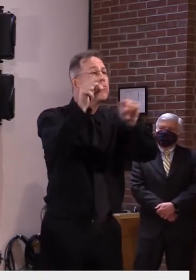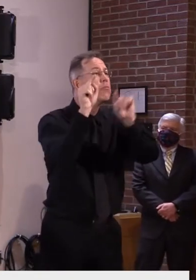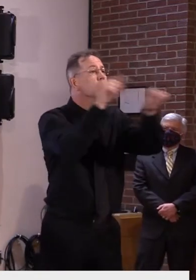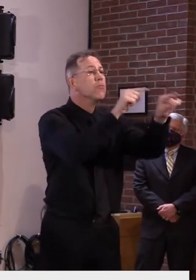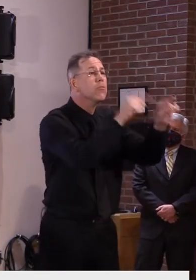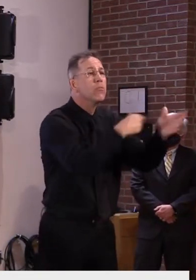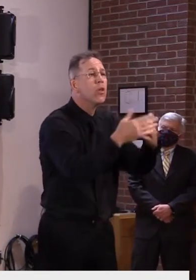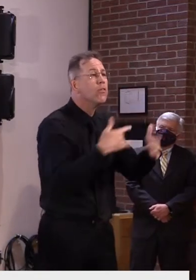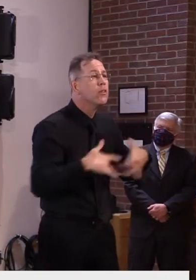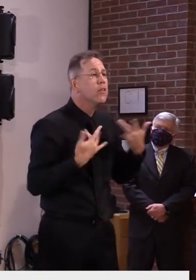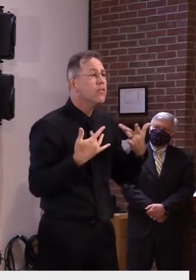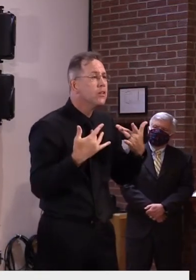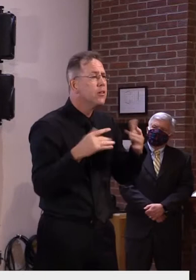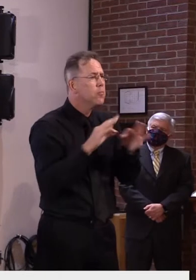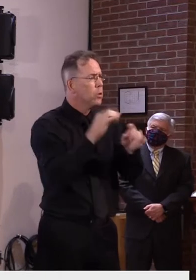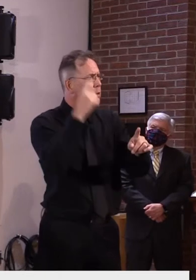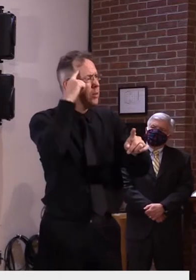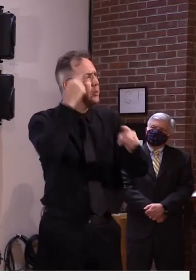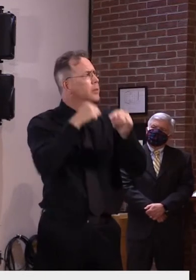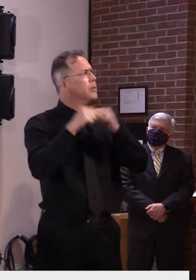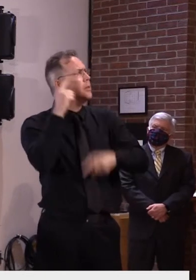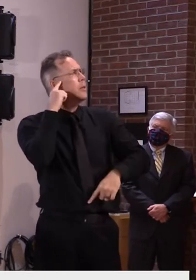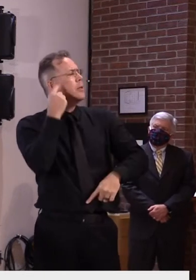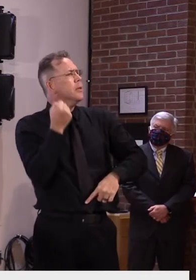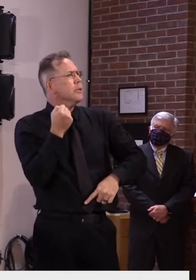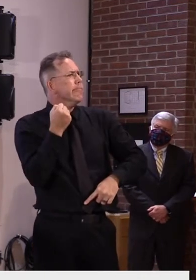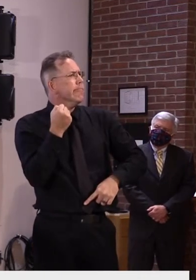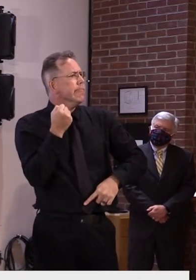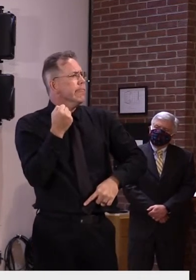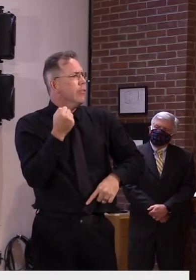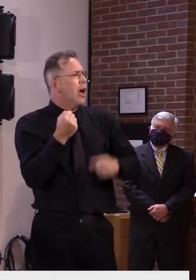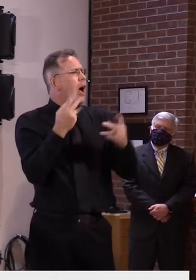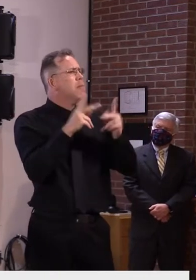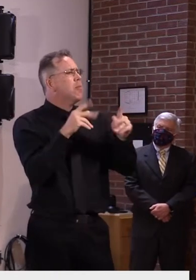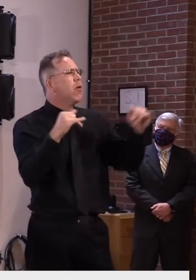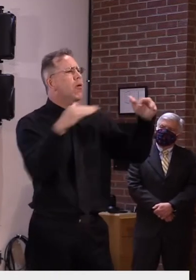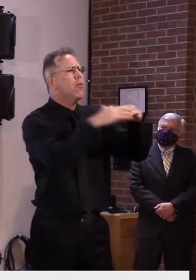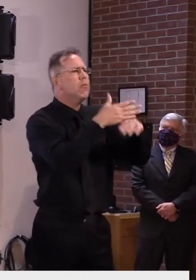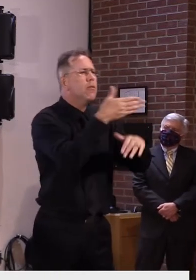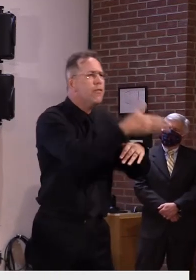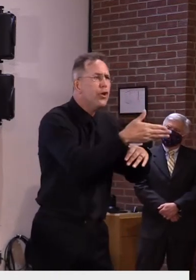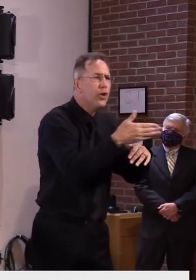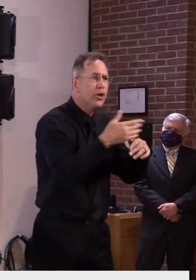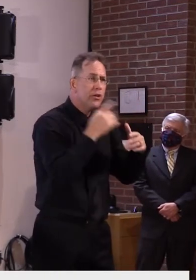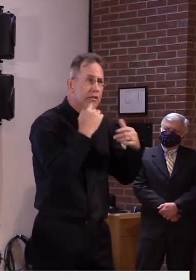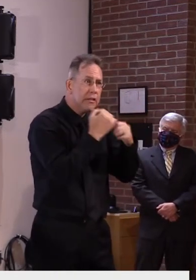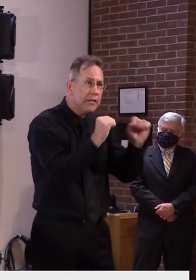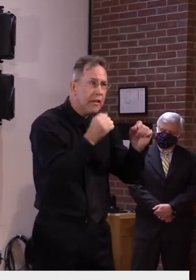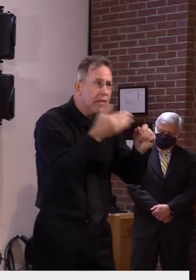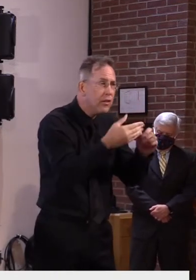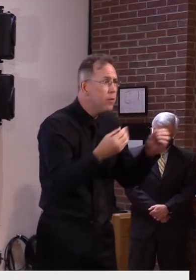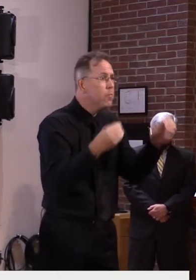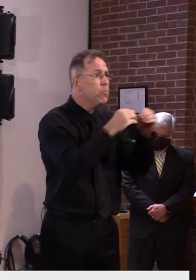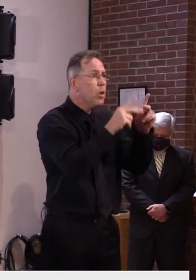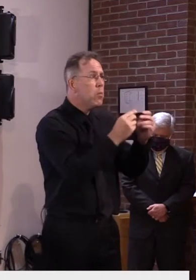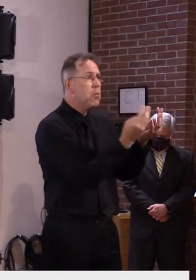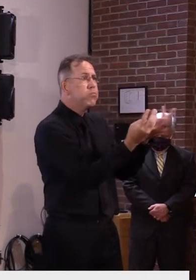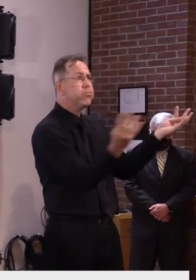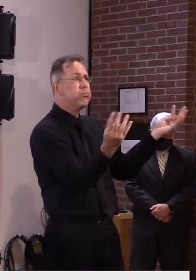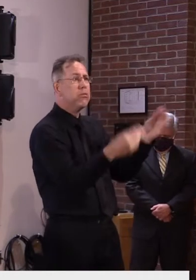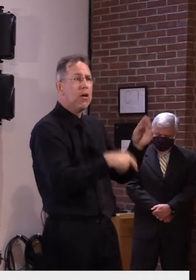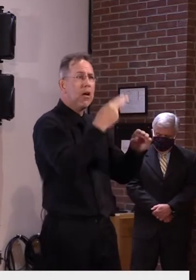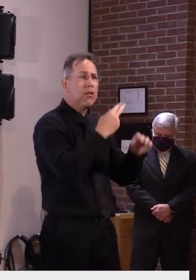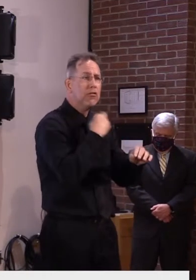about where you're going and assess your own level of risk and your comfort with that level.